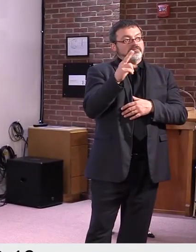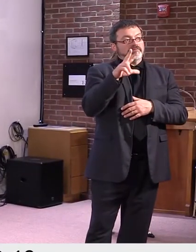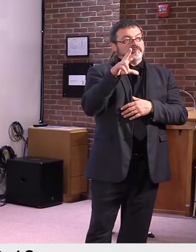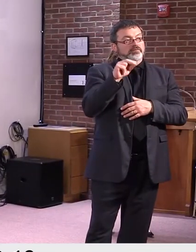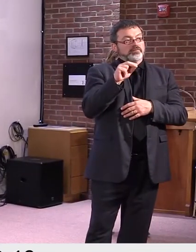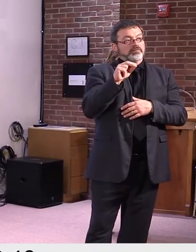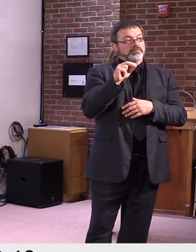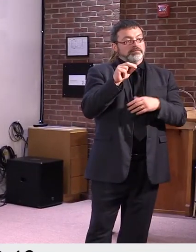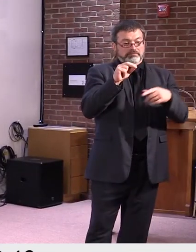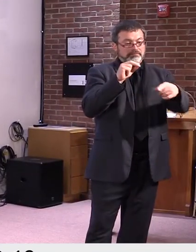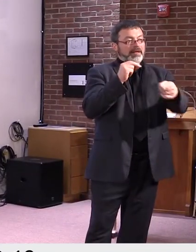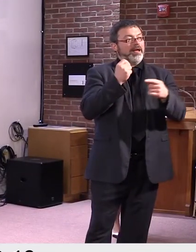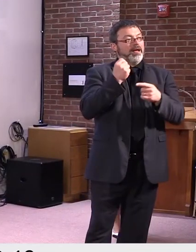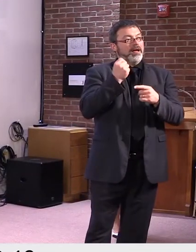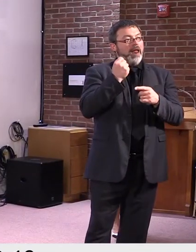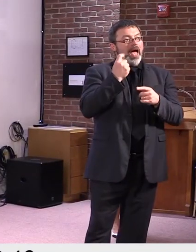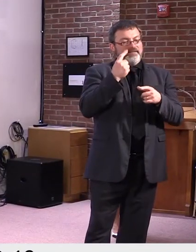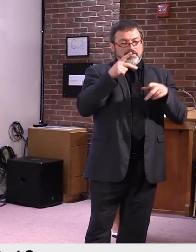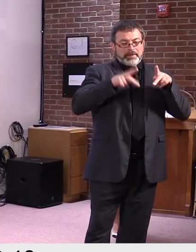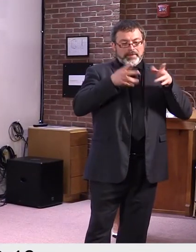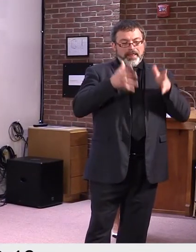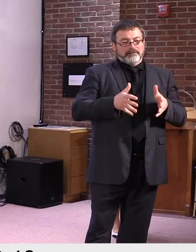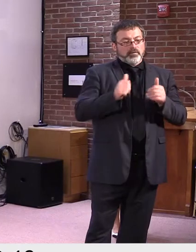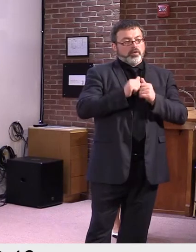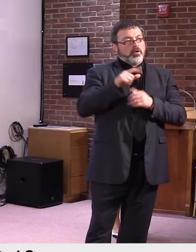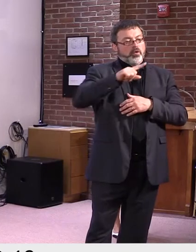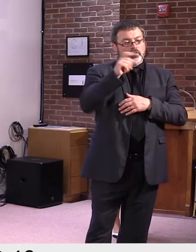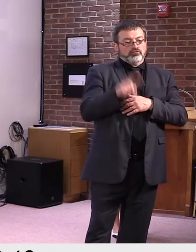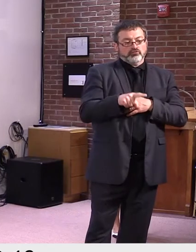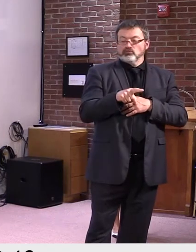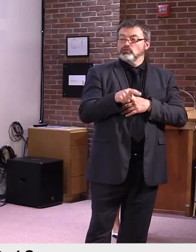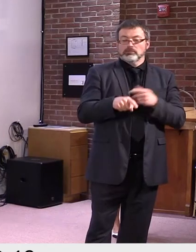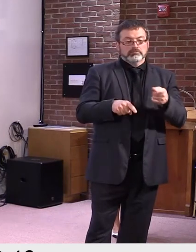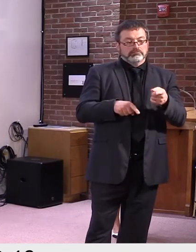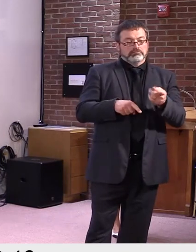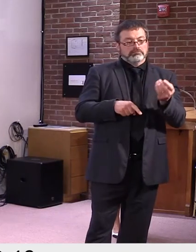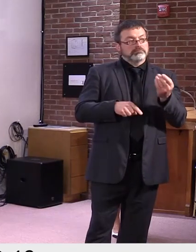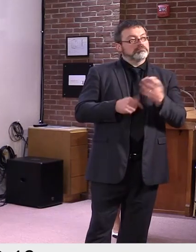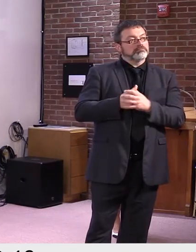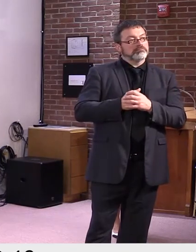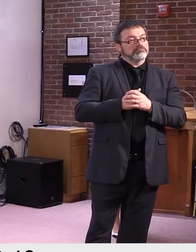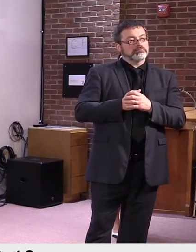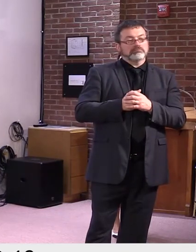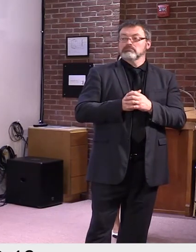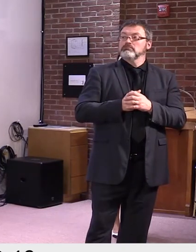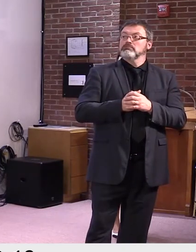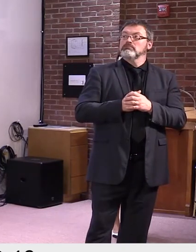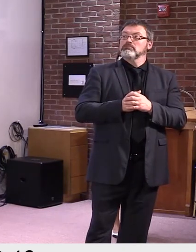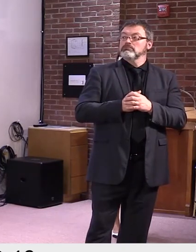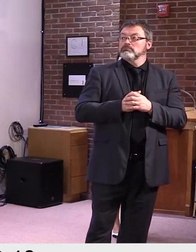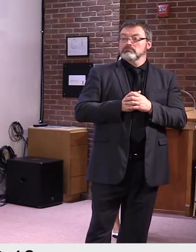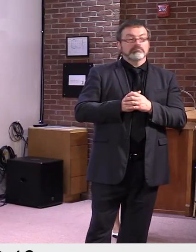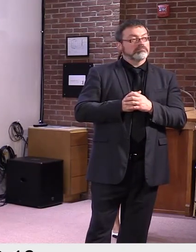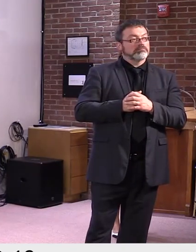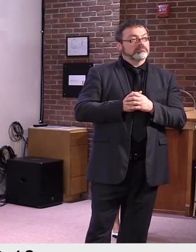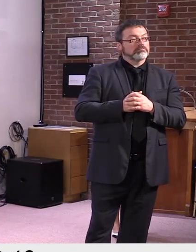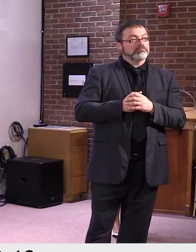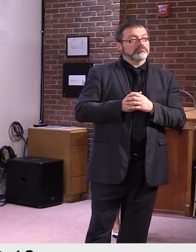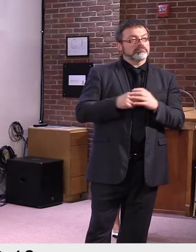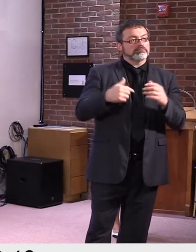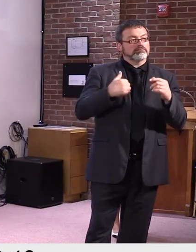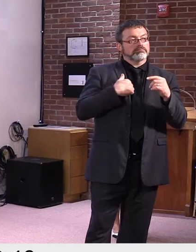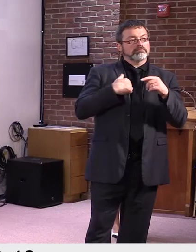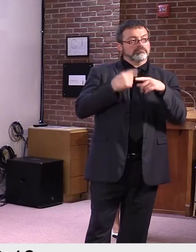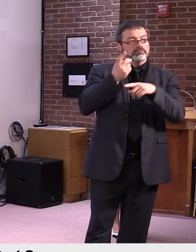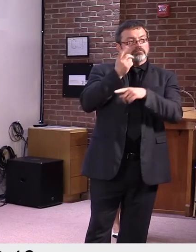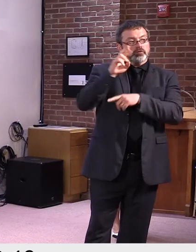Digger. Hi, Dr. Levine, Kat did a good job of trying to figure out